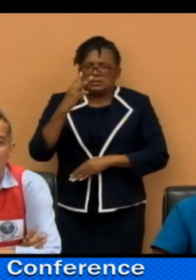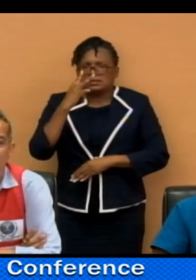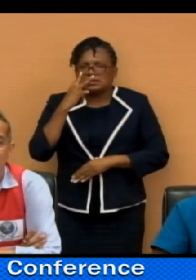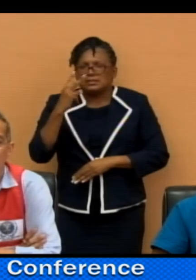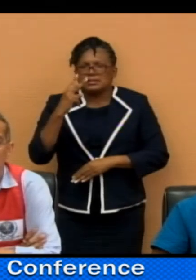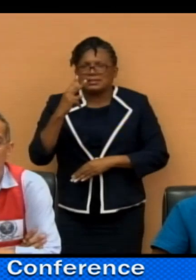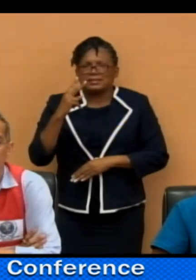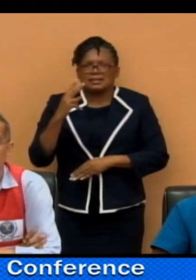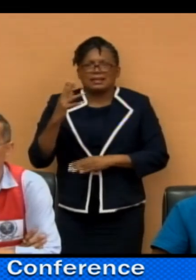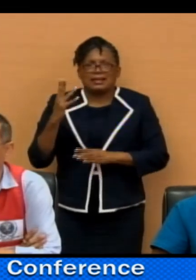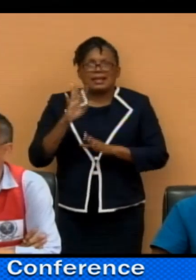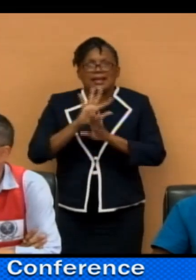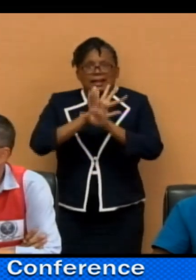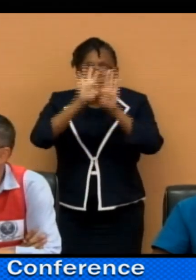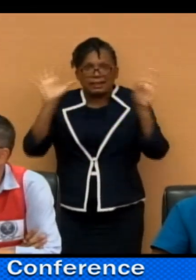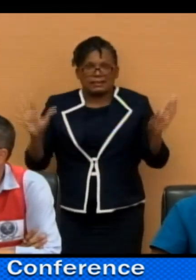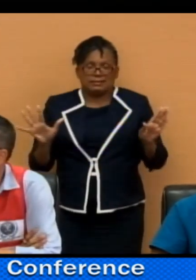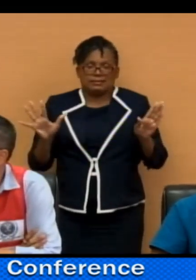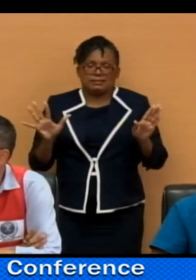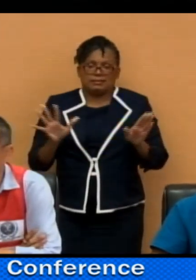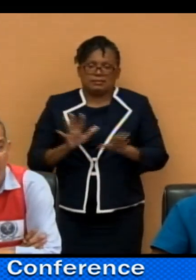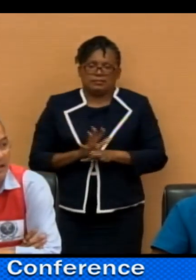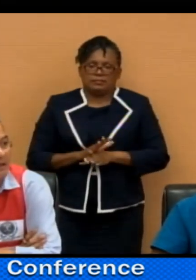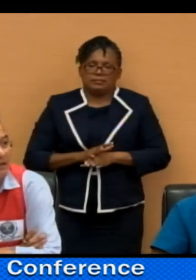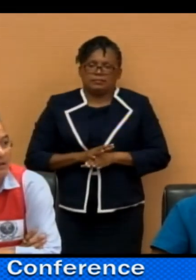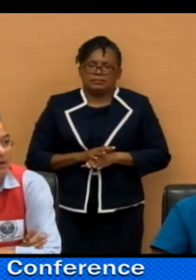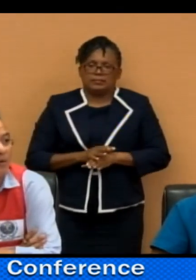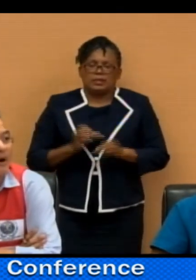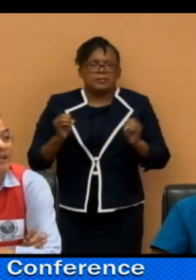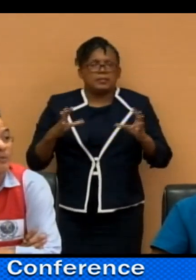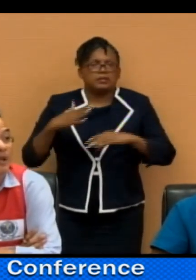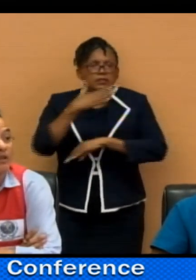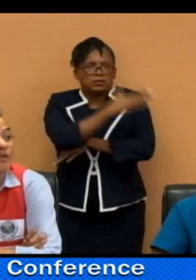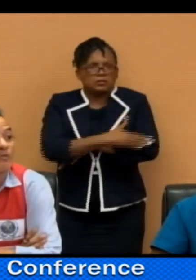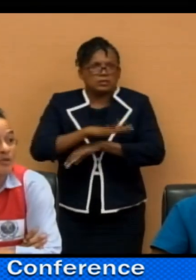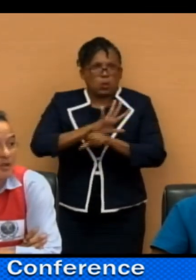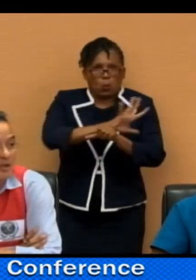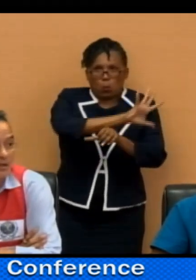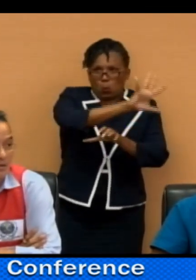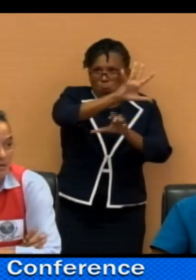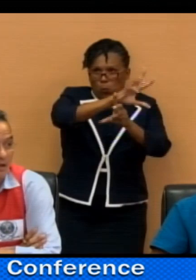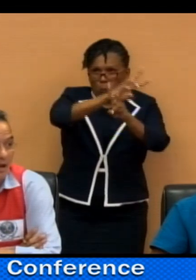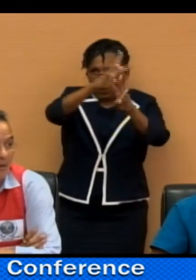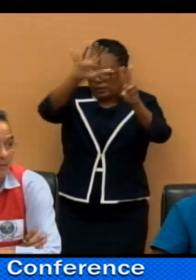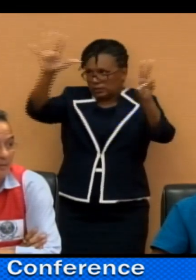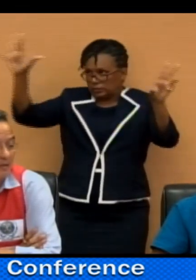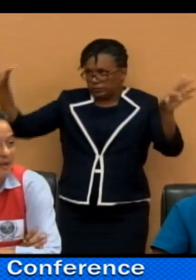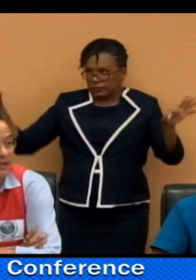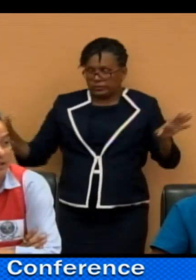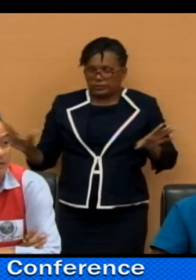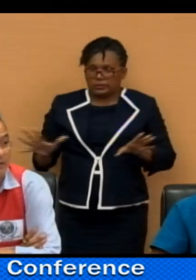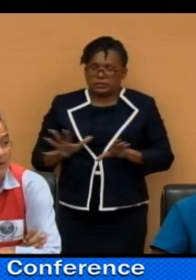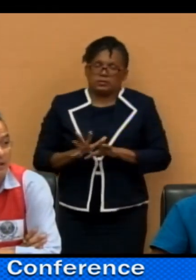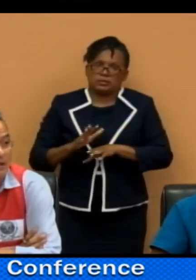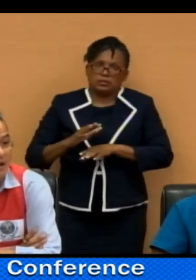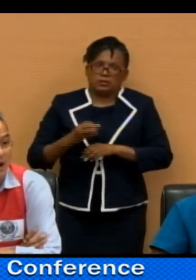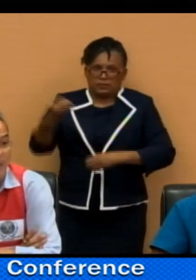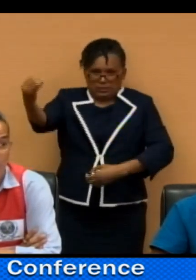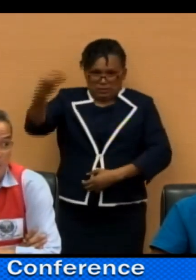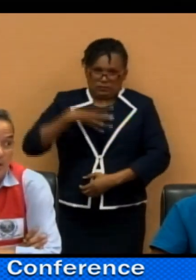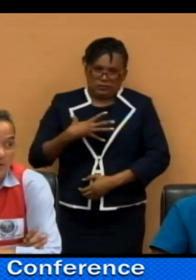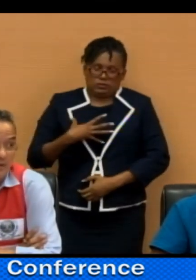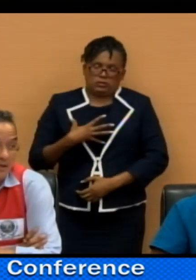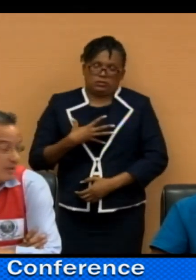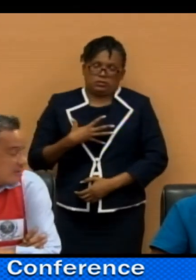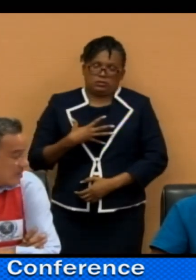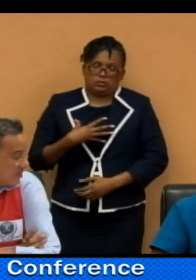that each and every one of those countries that have had widespread community infection,